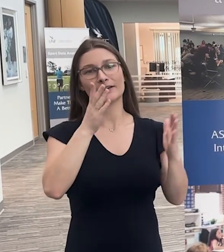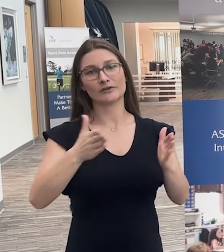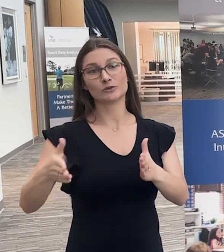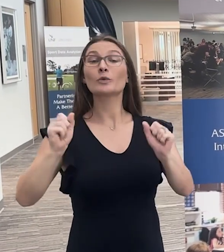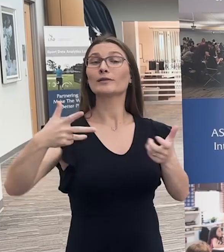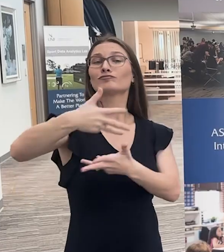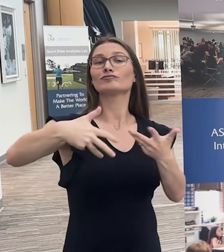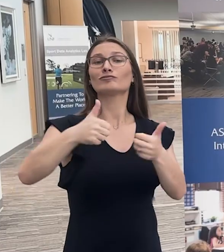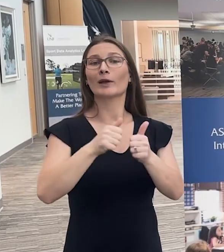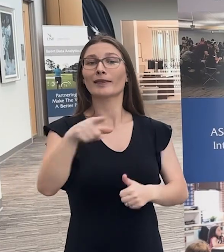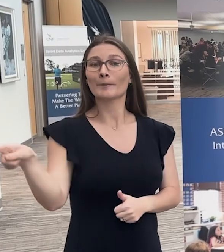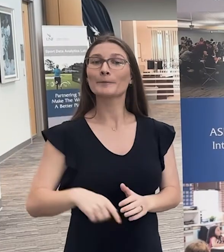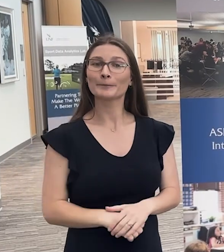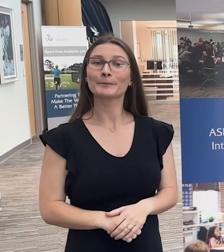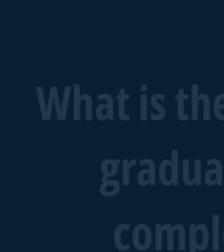interaction as well.